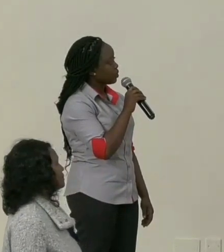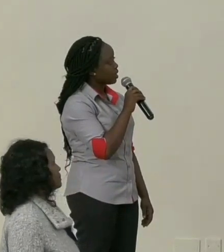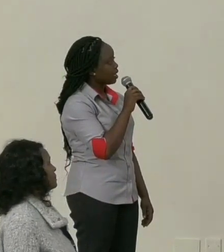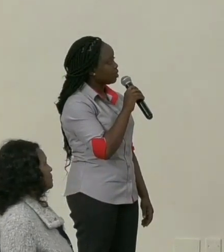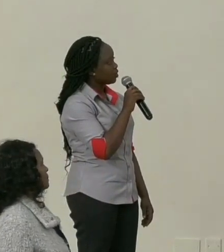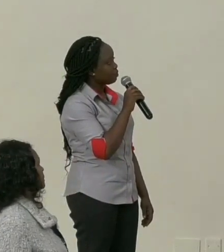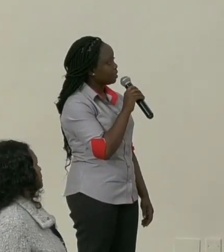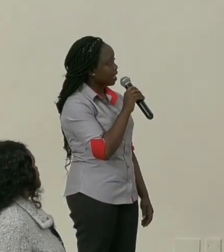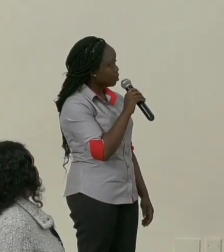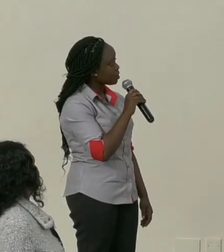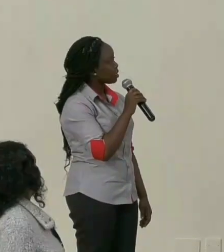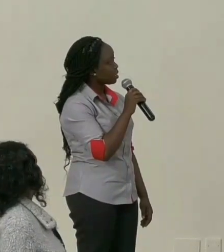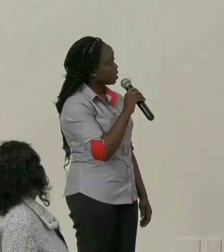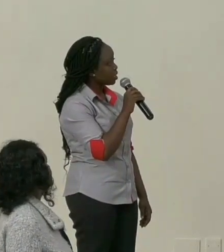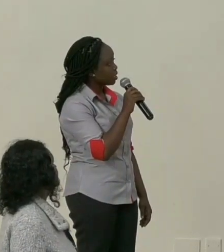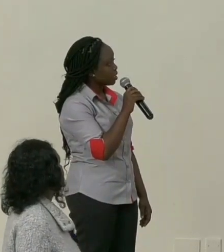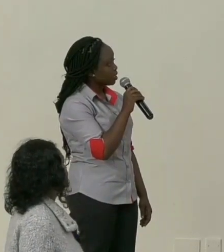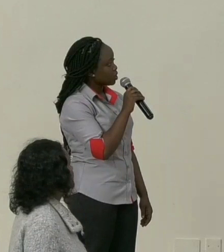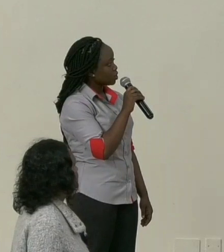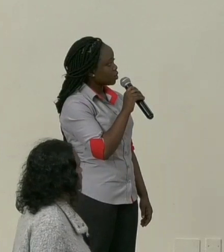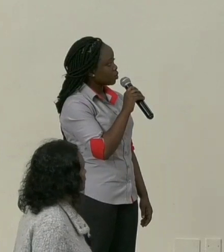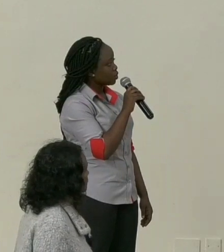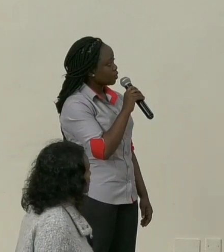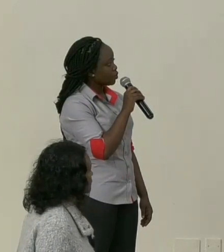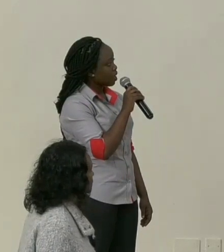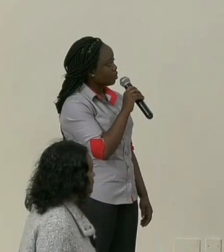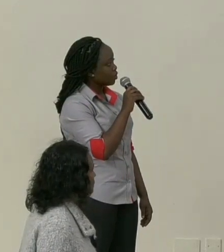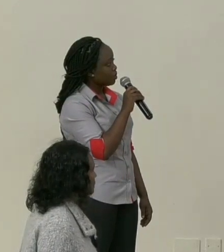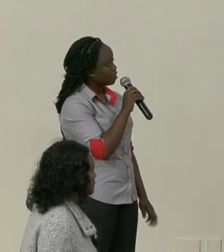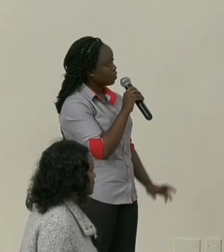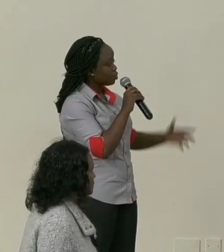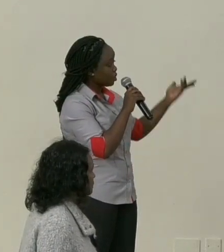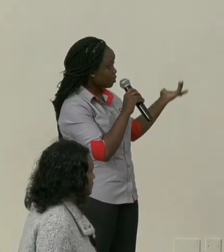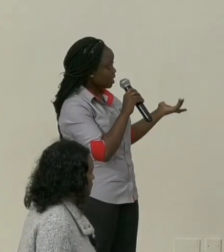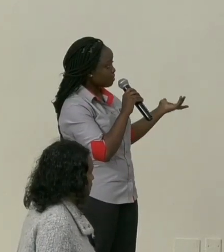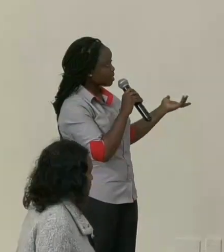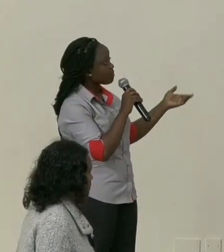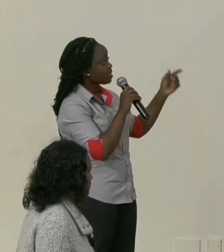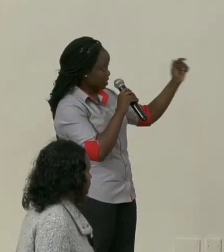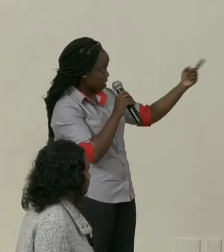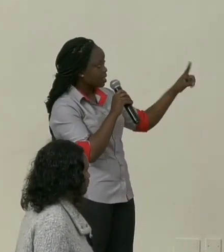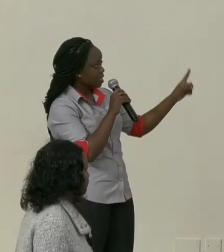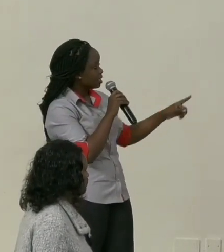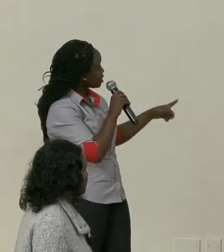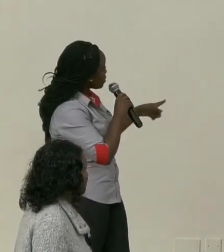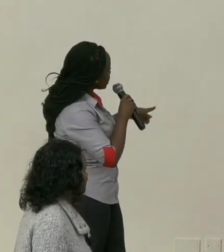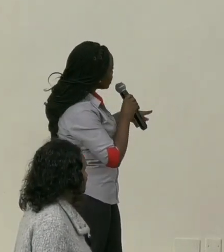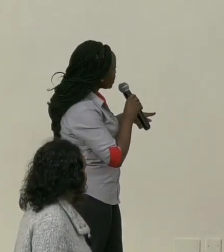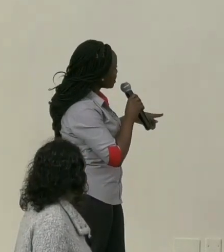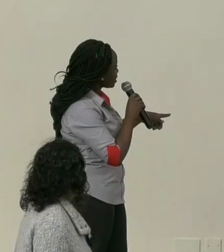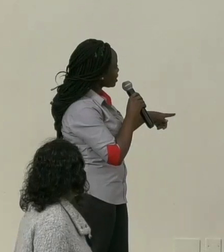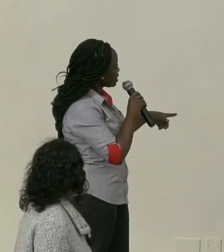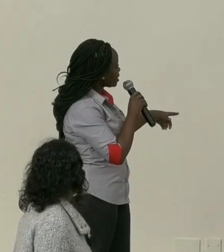or you are a landlord, you've built a house. So how do you pay? You need to come to KRA for services. Is that